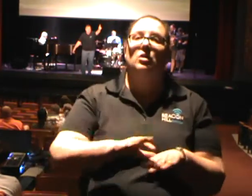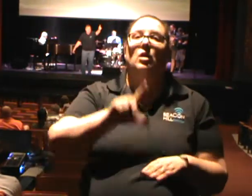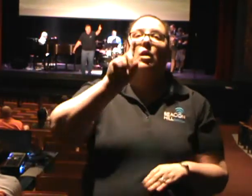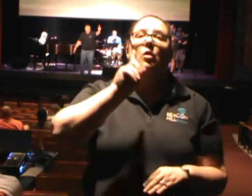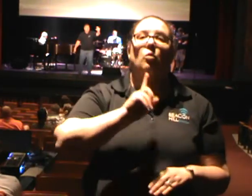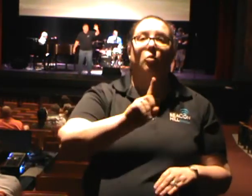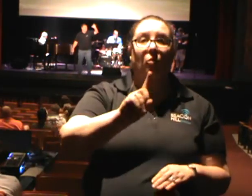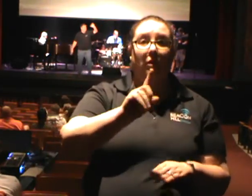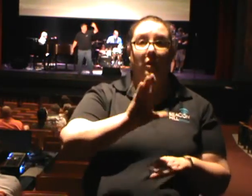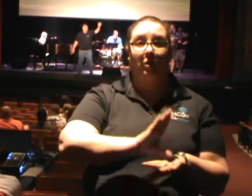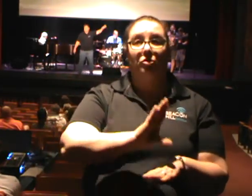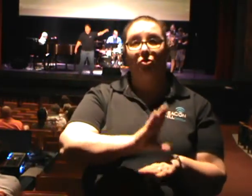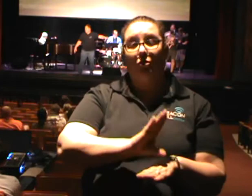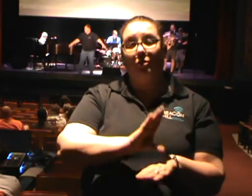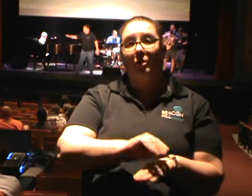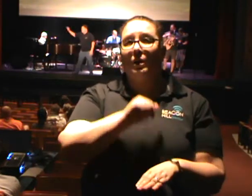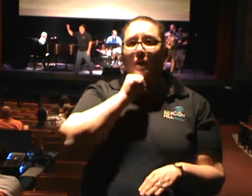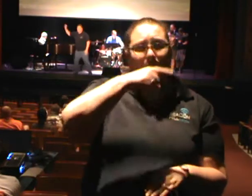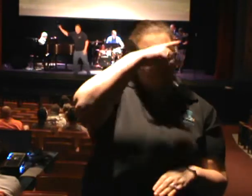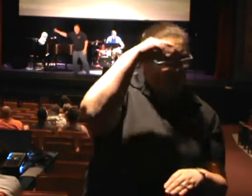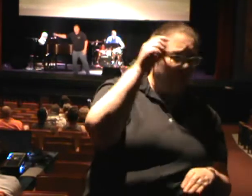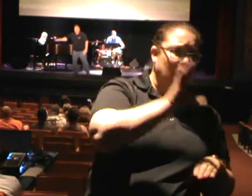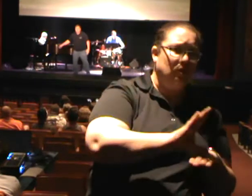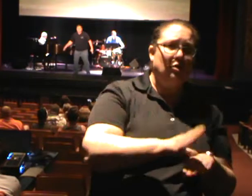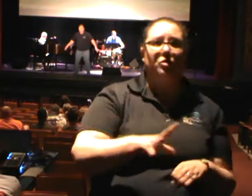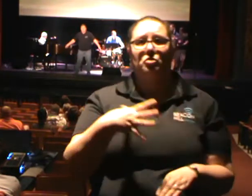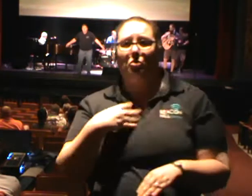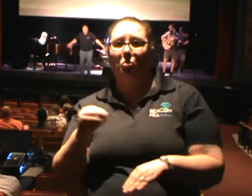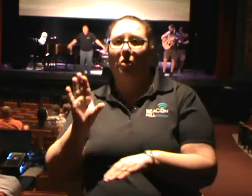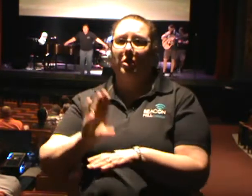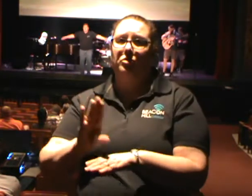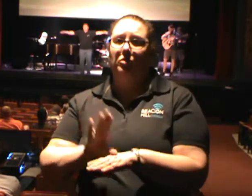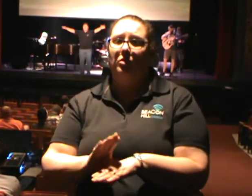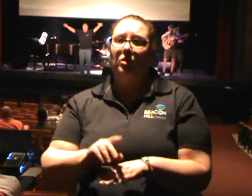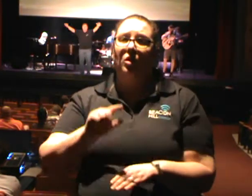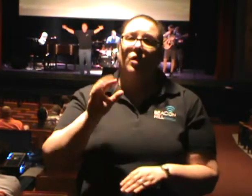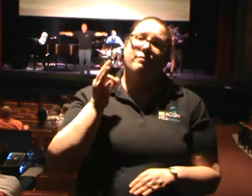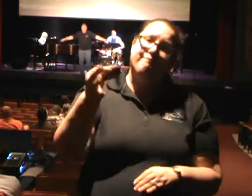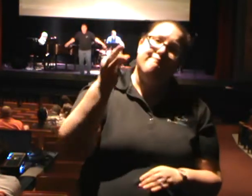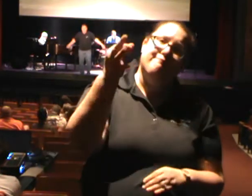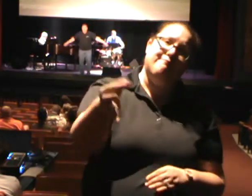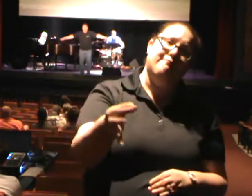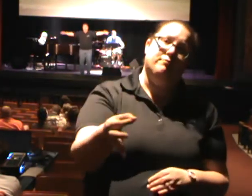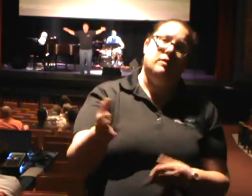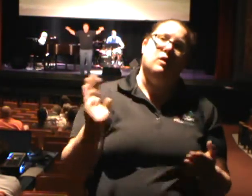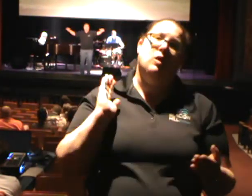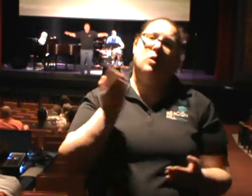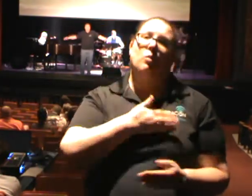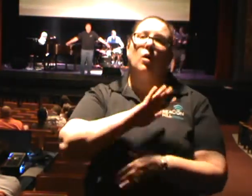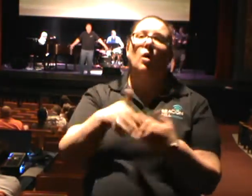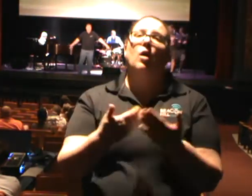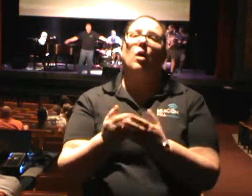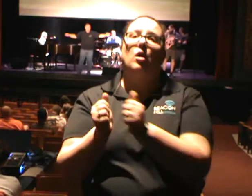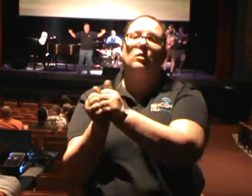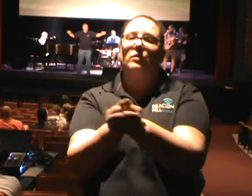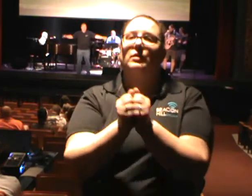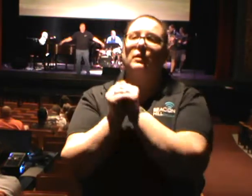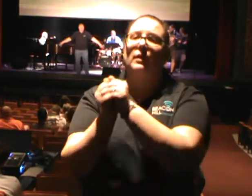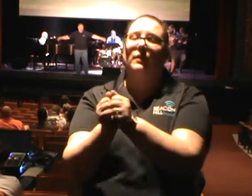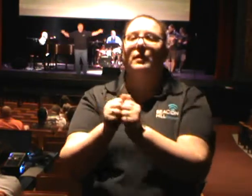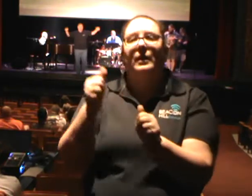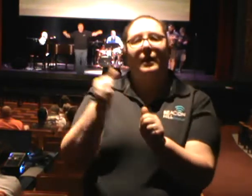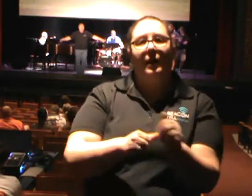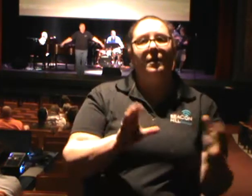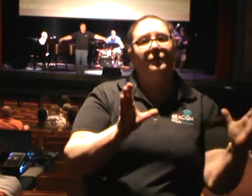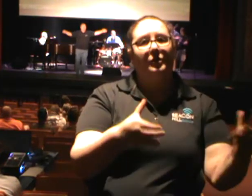church. It's not a black church. It's not a white church. One day, Revelation, we will all be together. Every tribe,